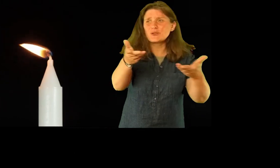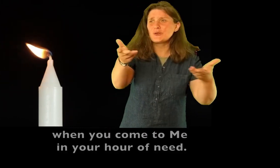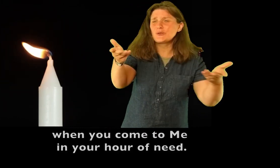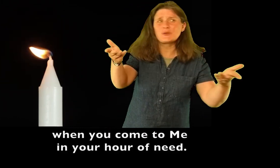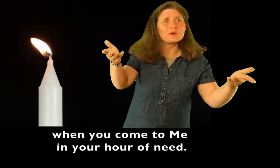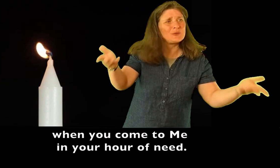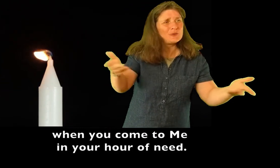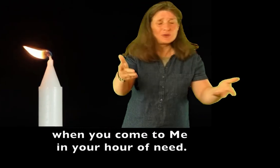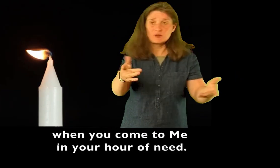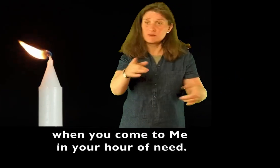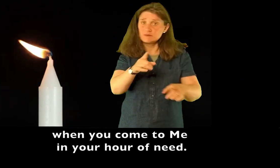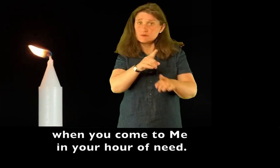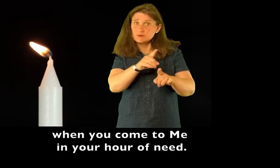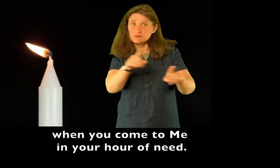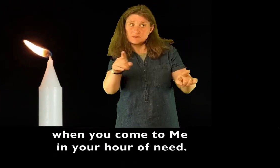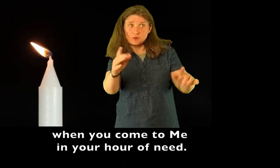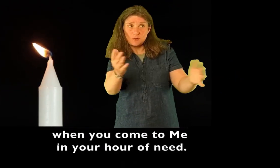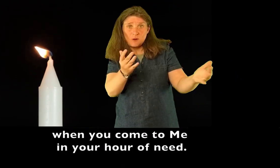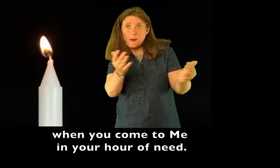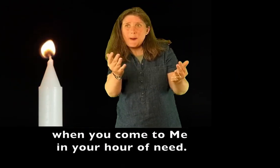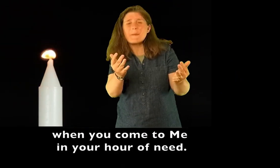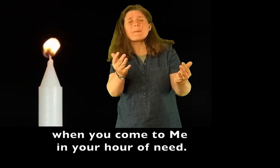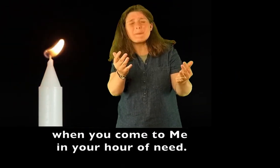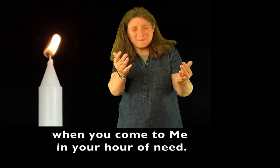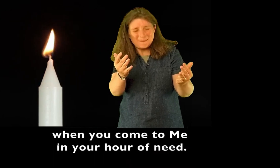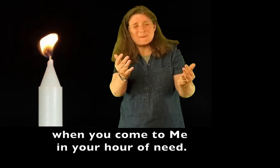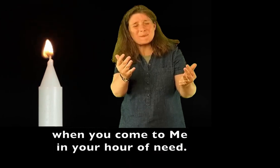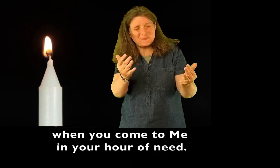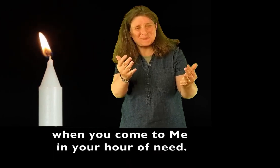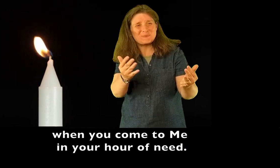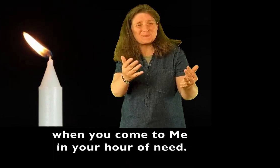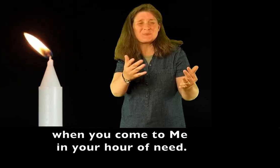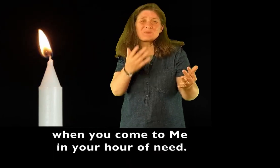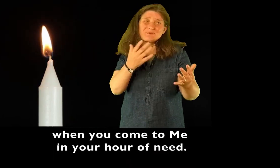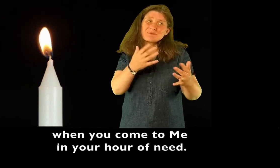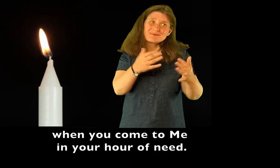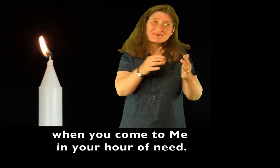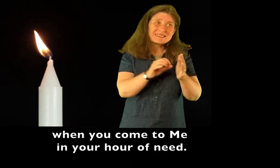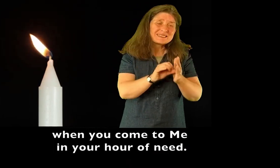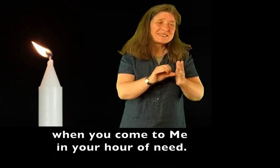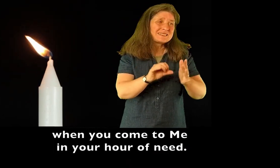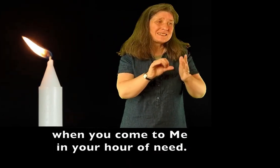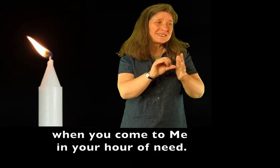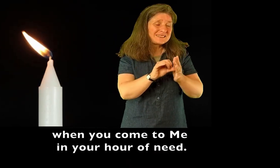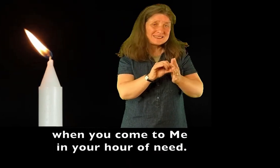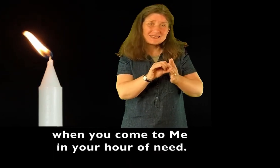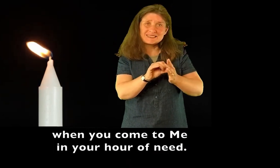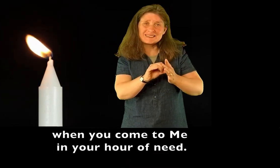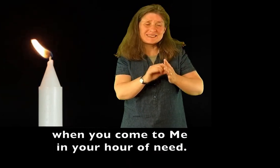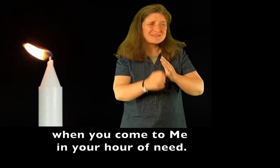when you come to me in your hour of need.